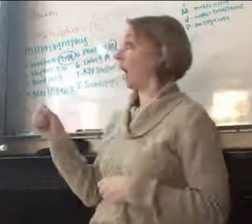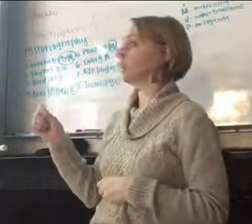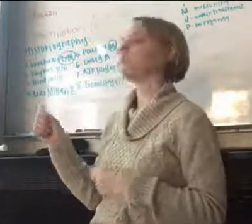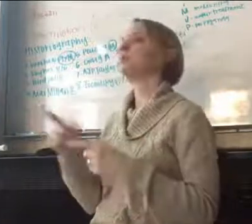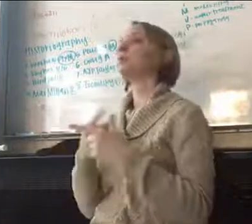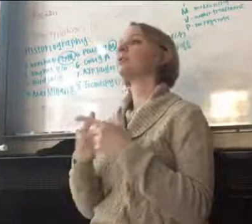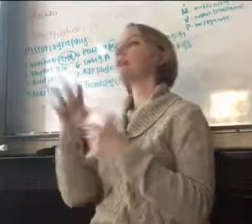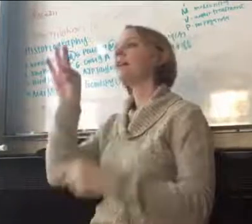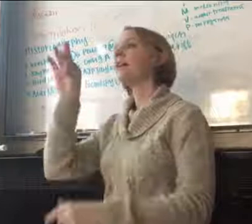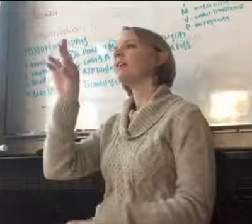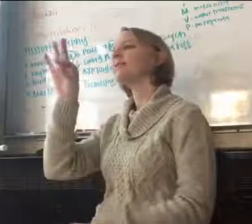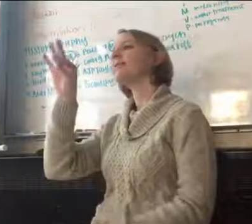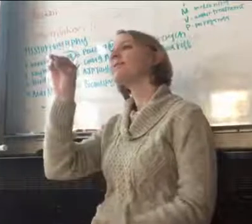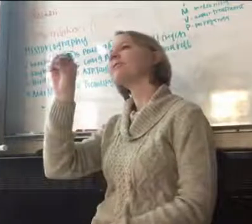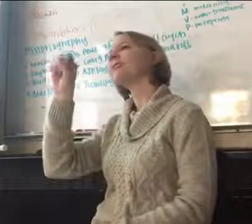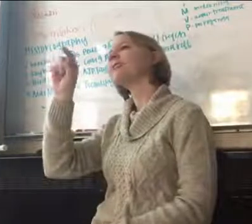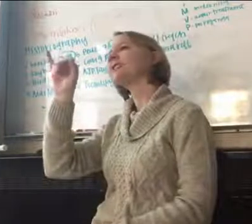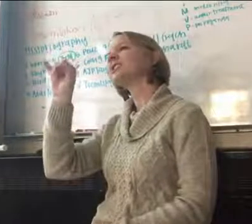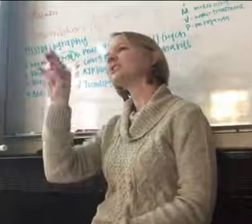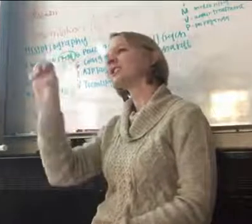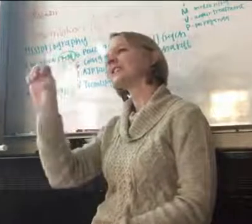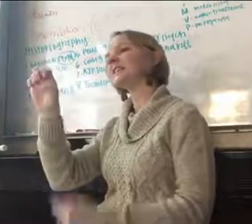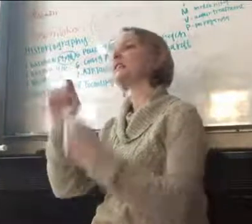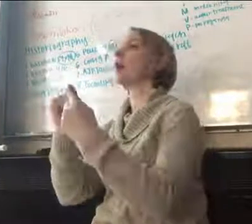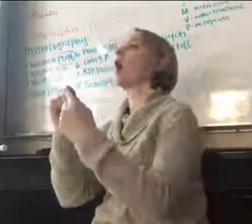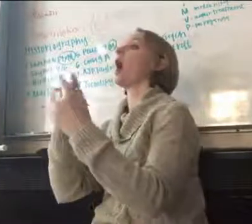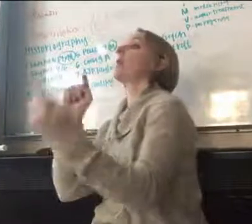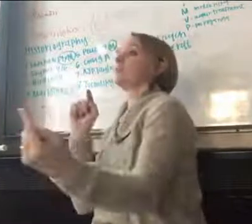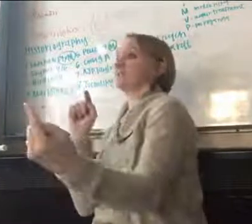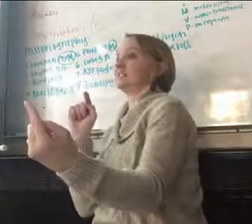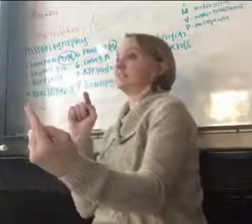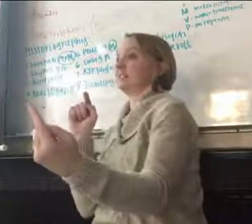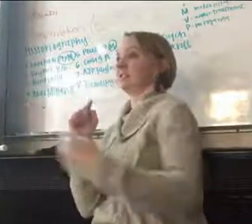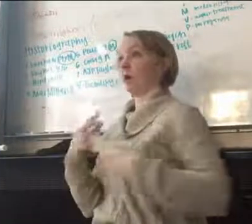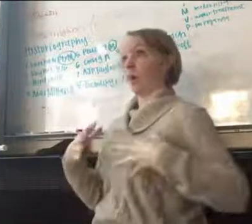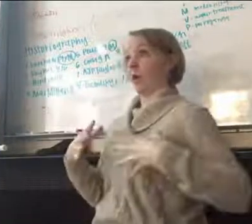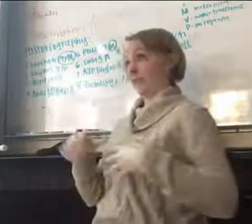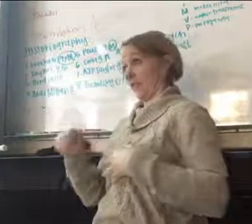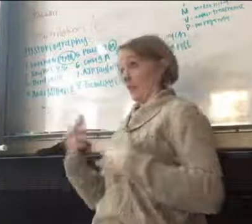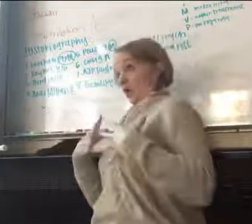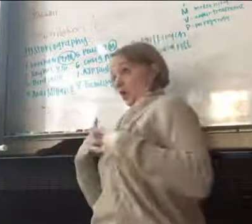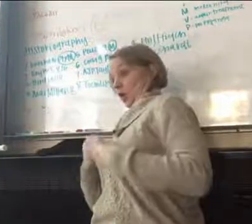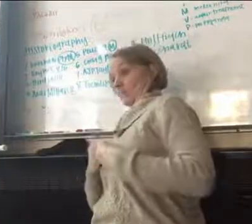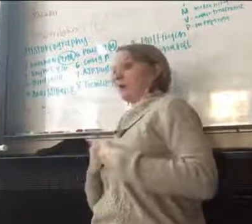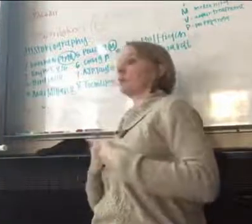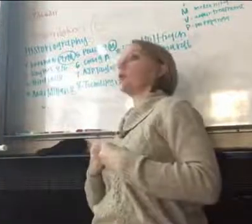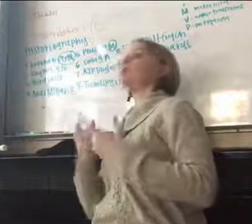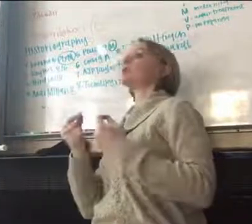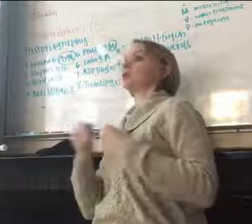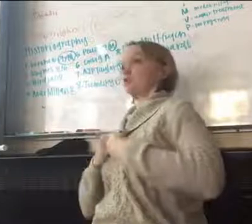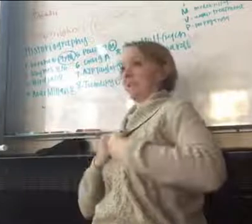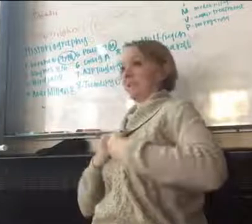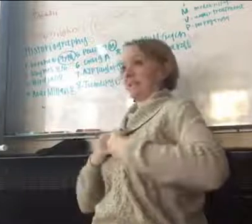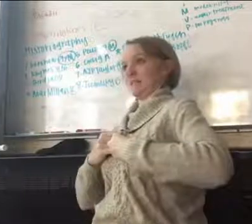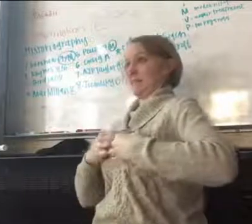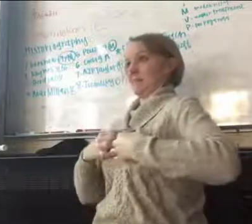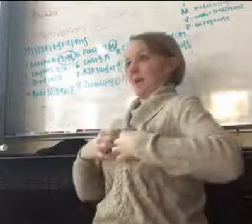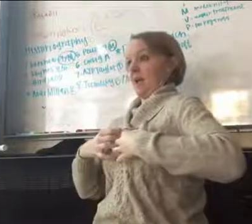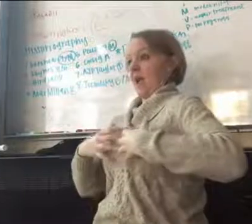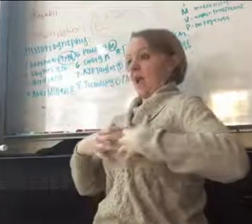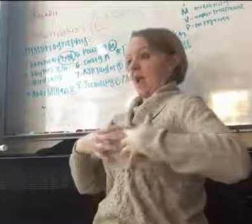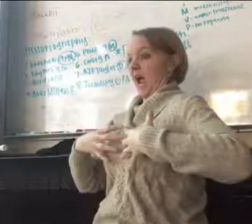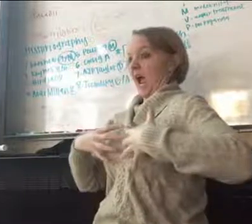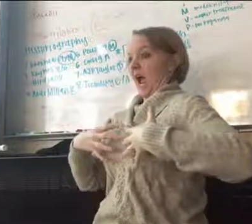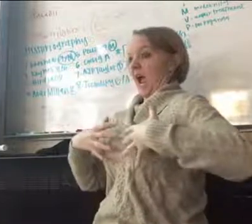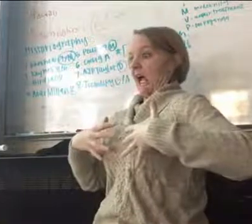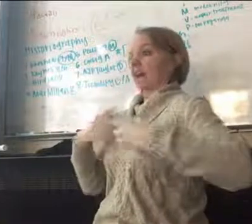have phosgene gas. Phosgene does the exact opposite. Instead of constricting, it begins to basically expand in your lungs until